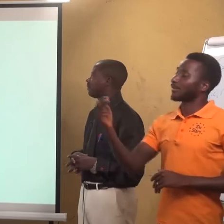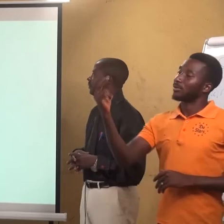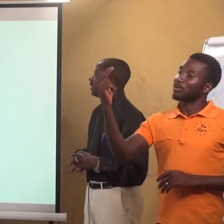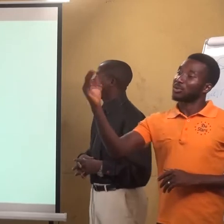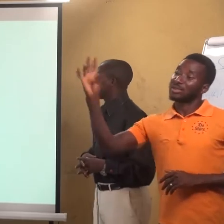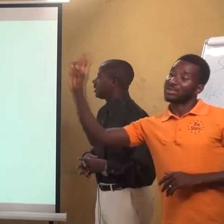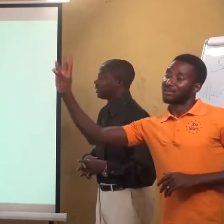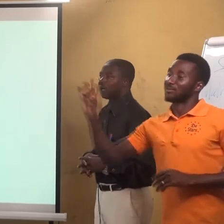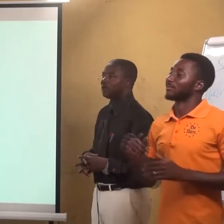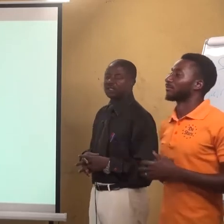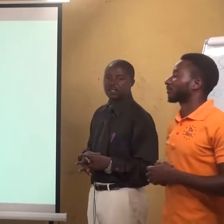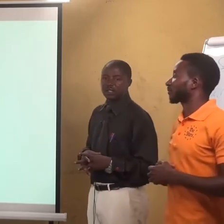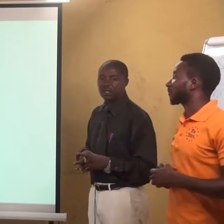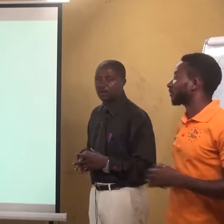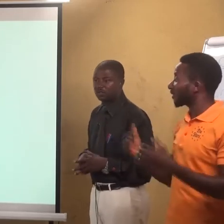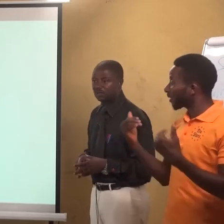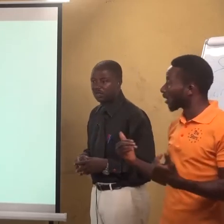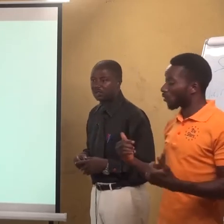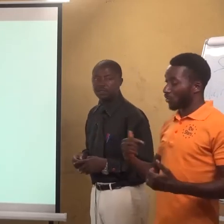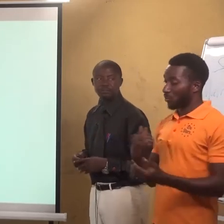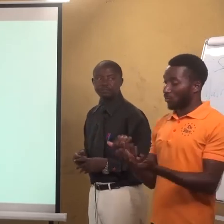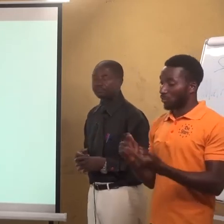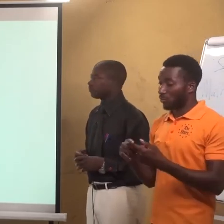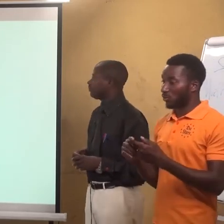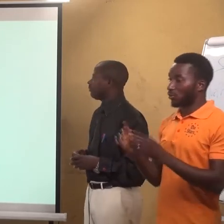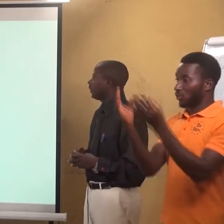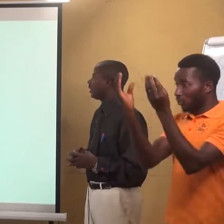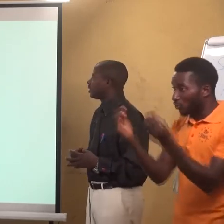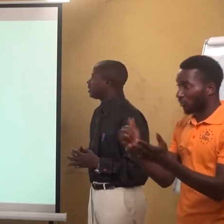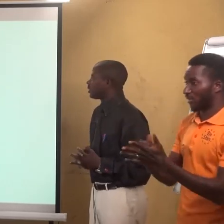etc. Now let's see our solutions.